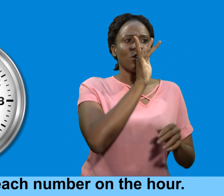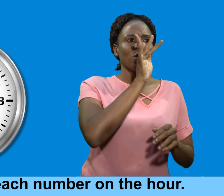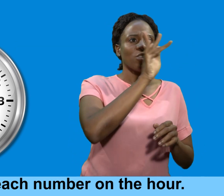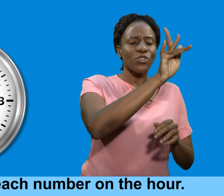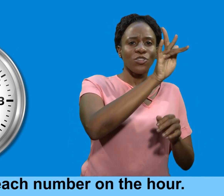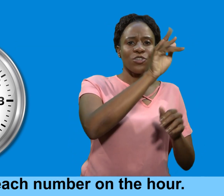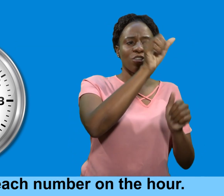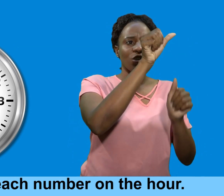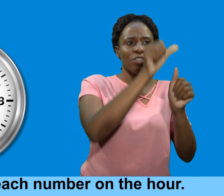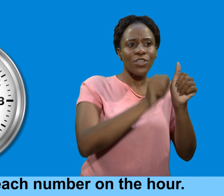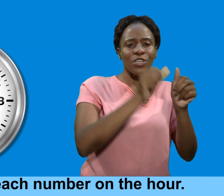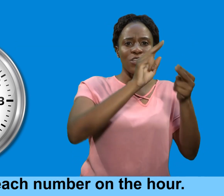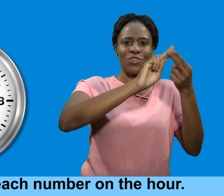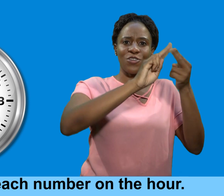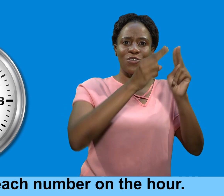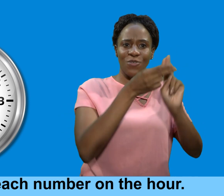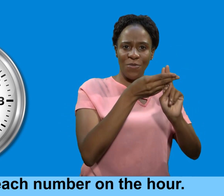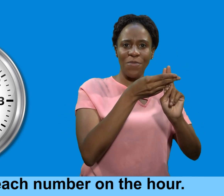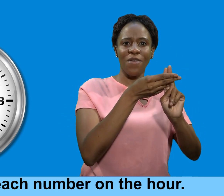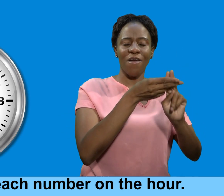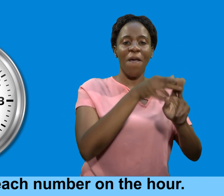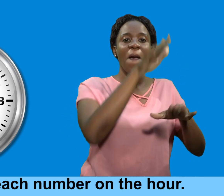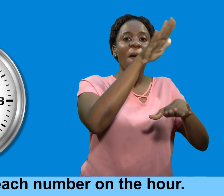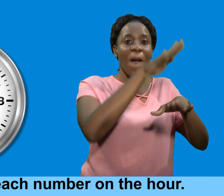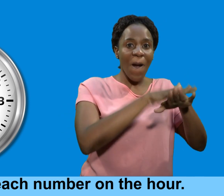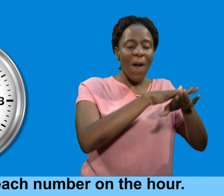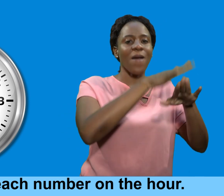clock and points at each number